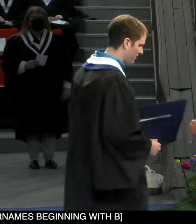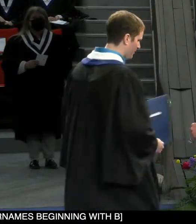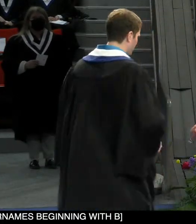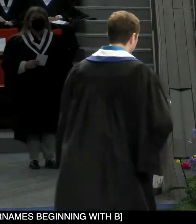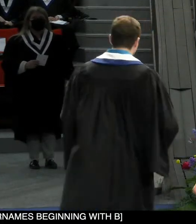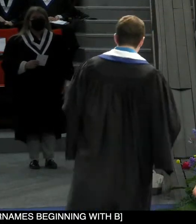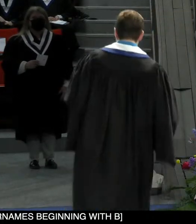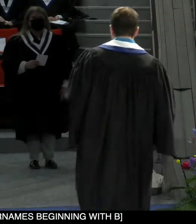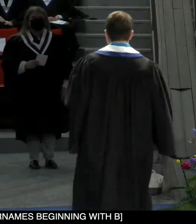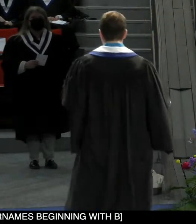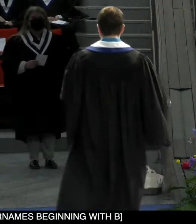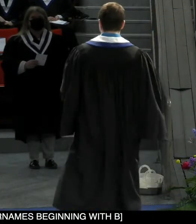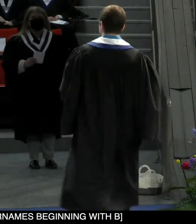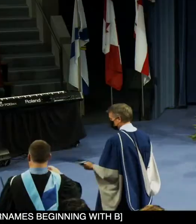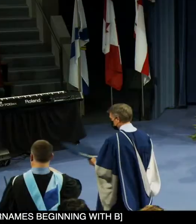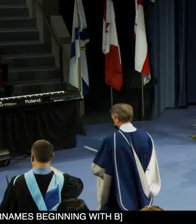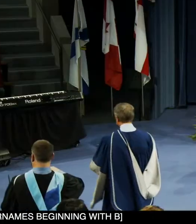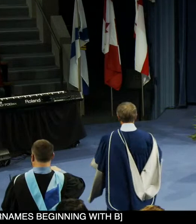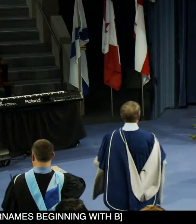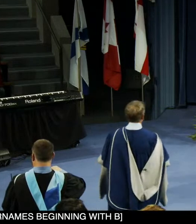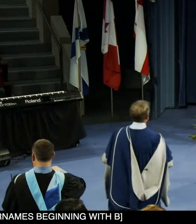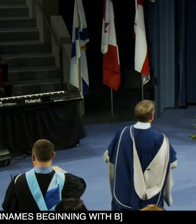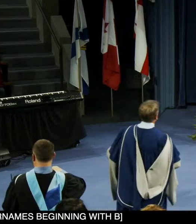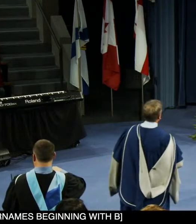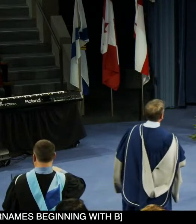Ian Campbell.